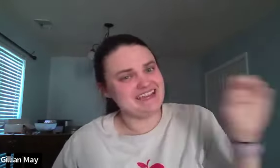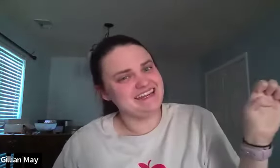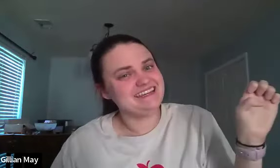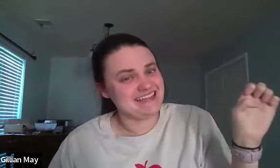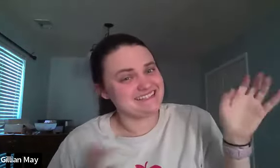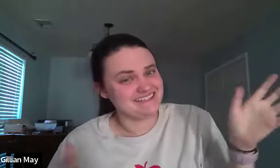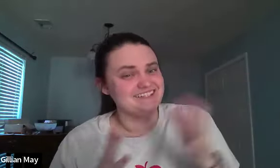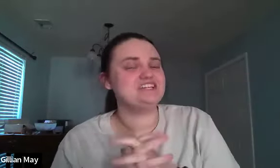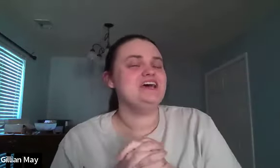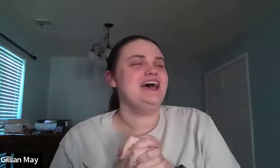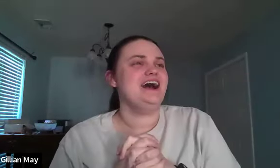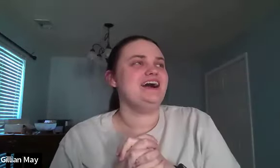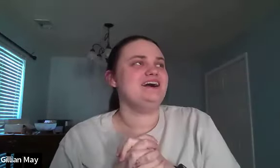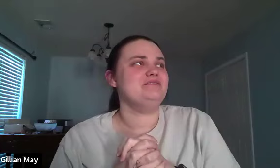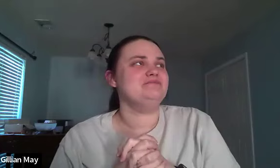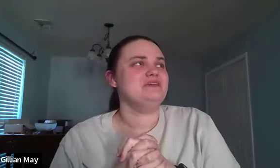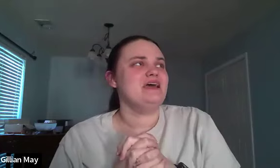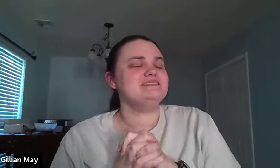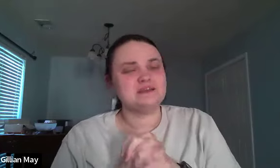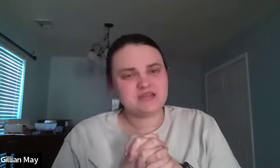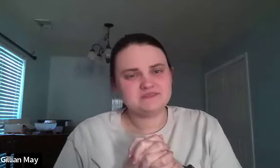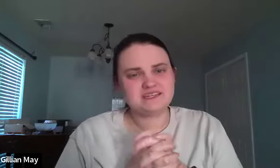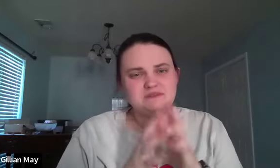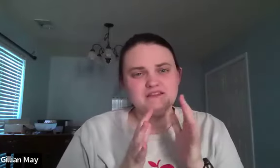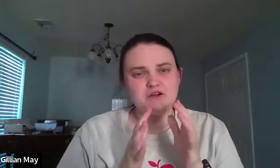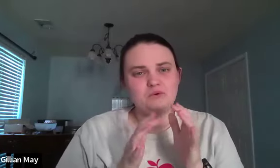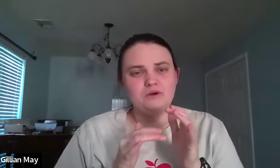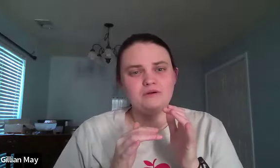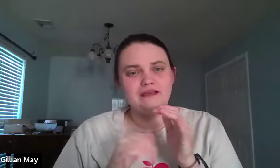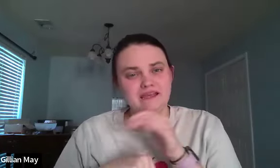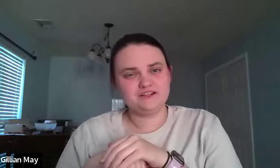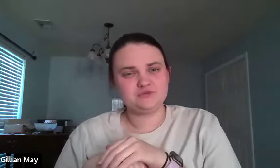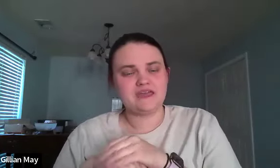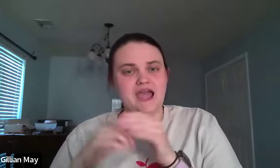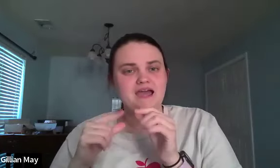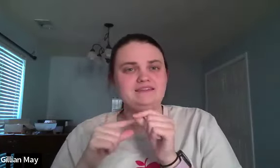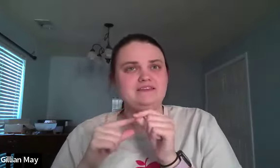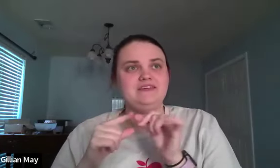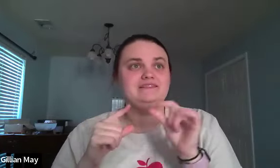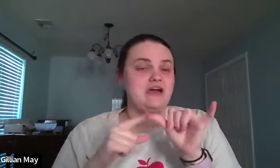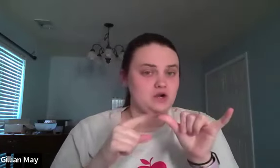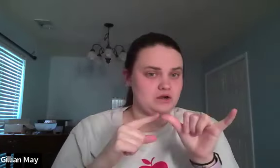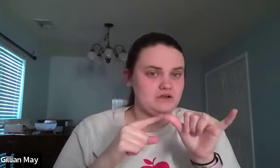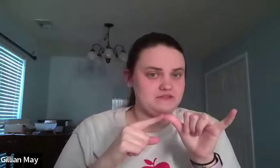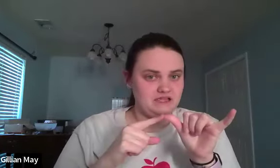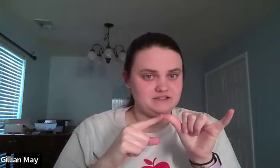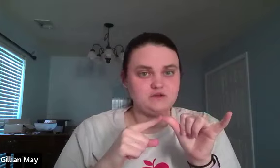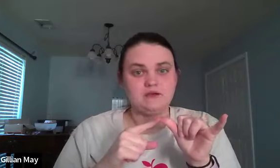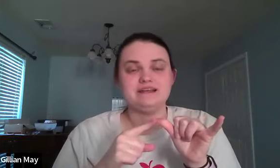signing exact English. And sometimes it can be a little more English when they add like the letter of things. So like when I